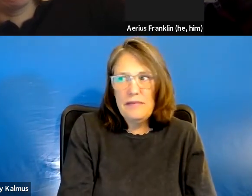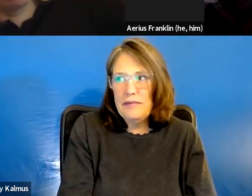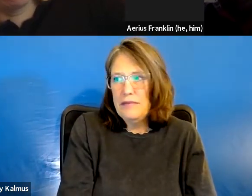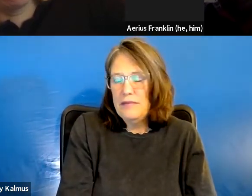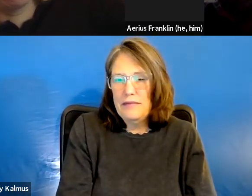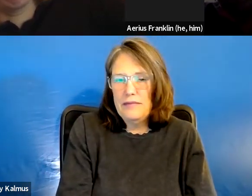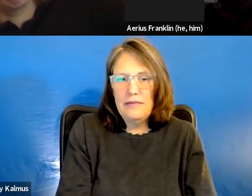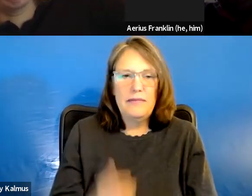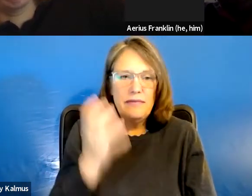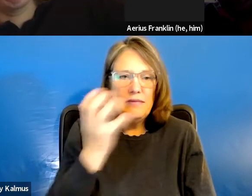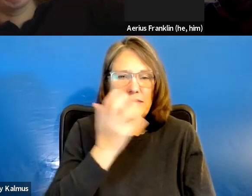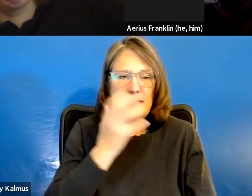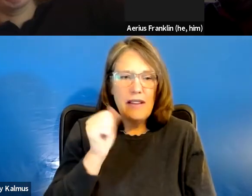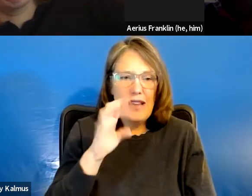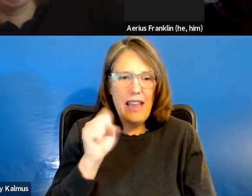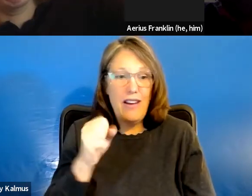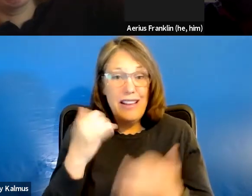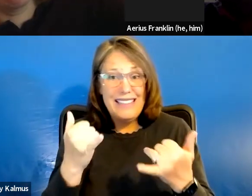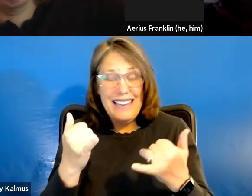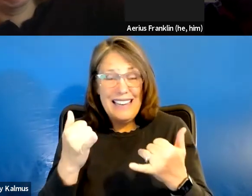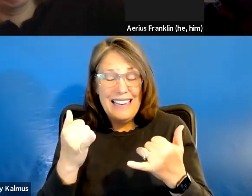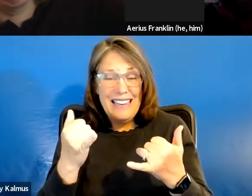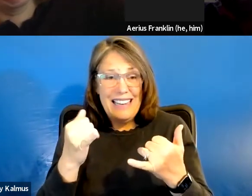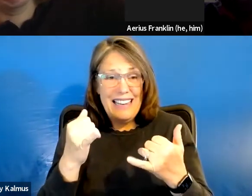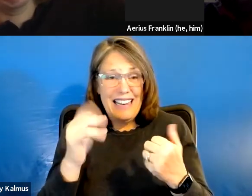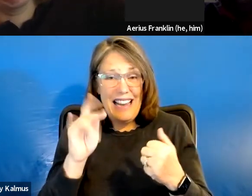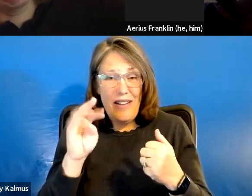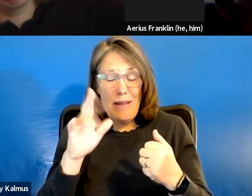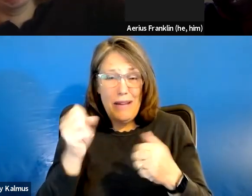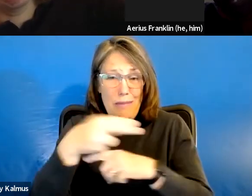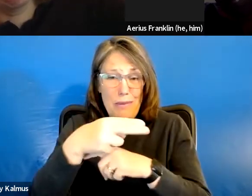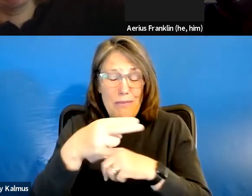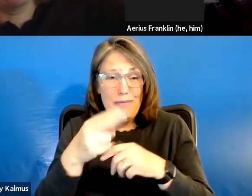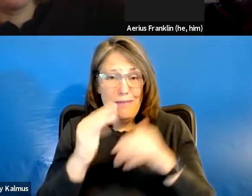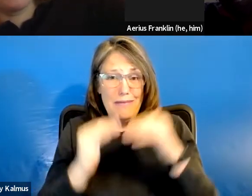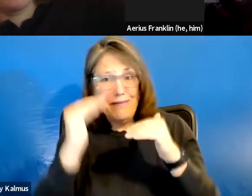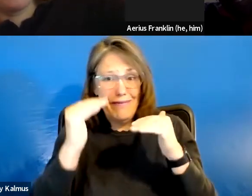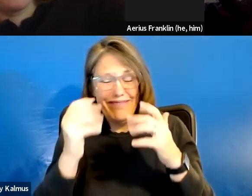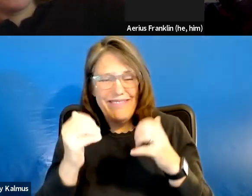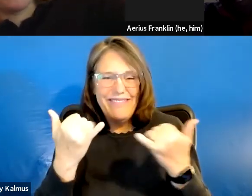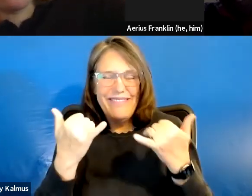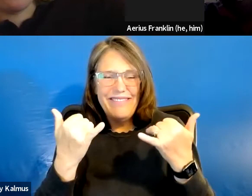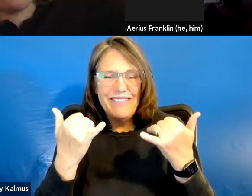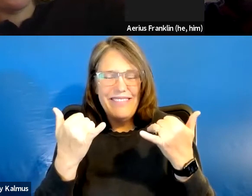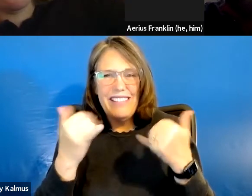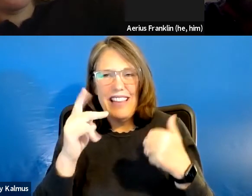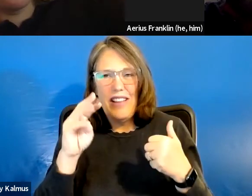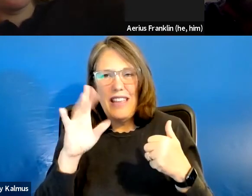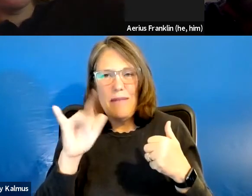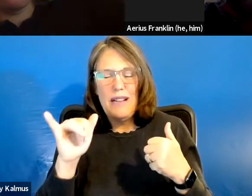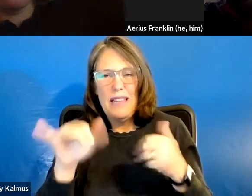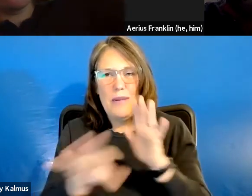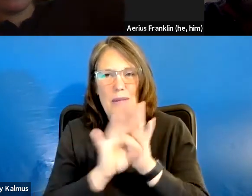Oh my gosh, Arius, she just passed you by 100 points on that one. All right, Kimberly, you get to pick again. All right, we